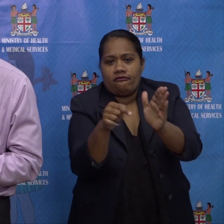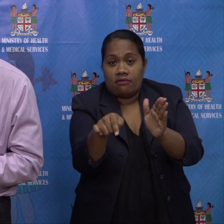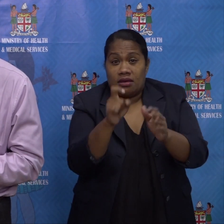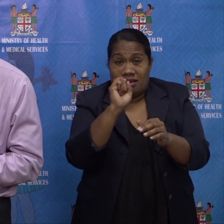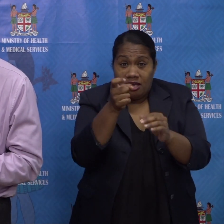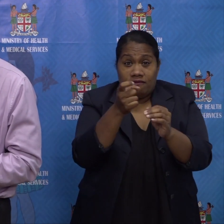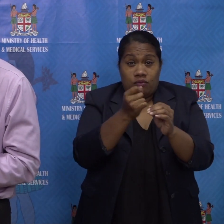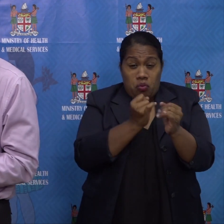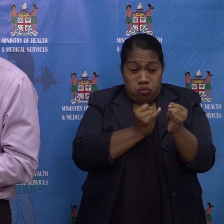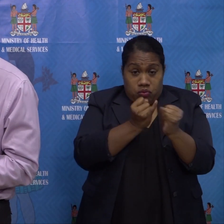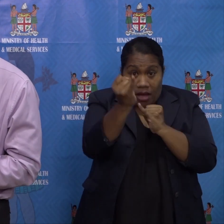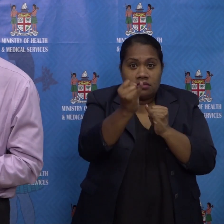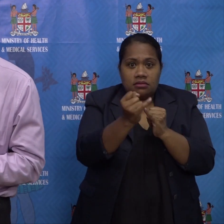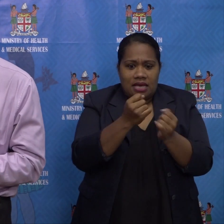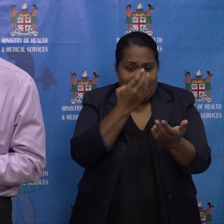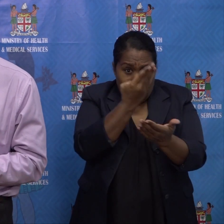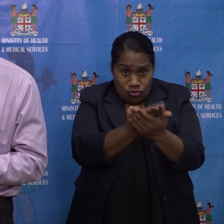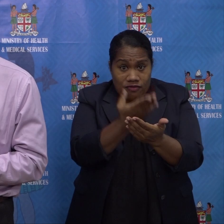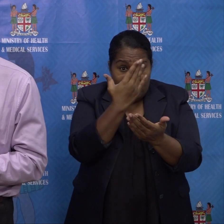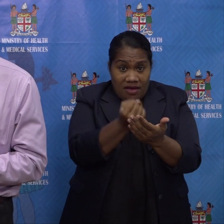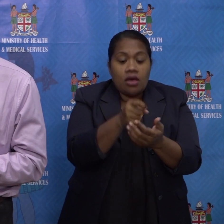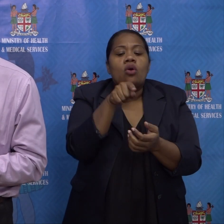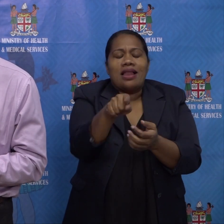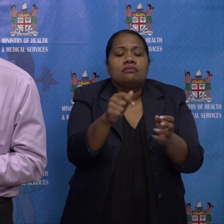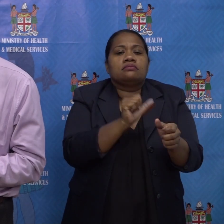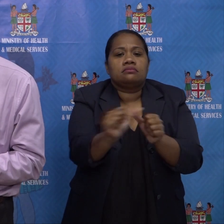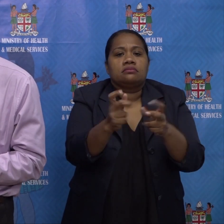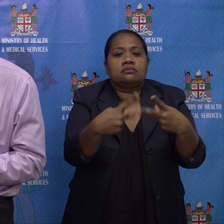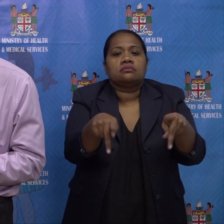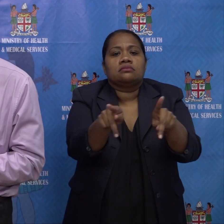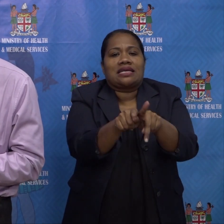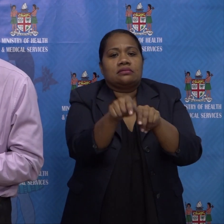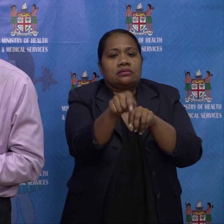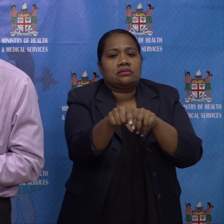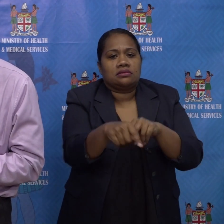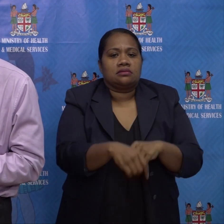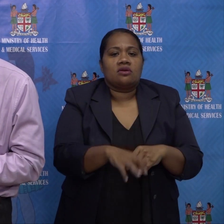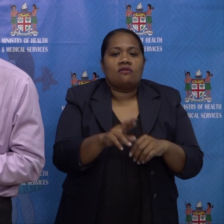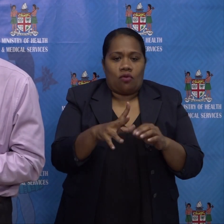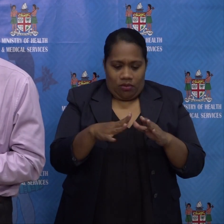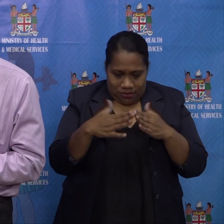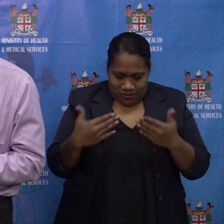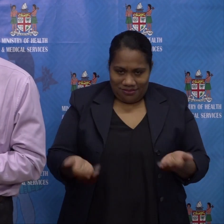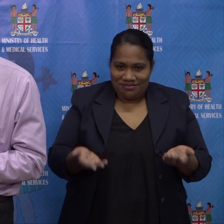we prove a severe COVID case, that's the best place to manage it at this point in time, for obvious reasons.